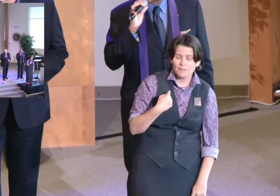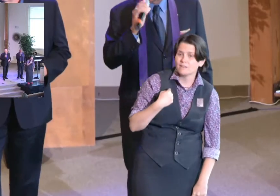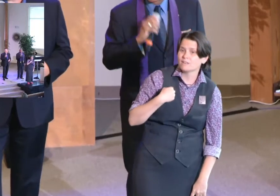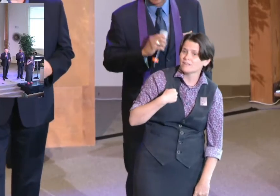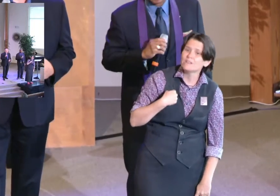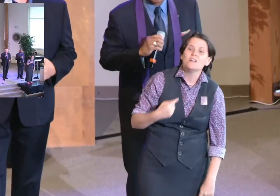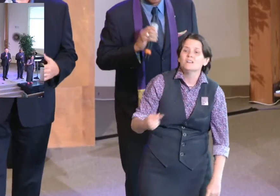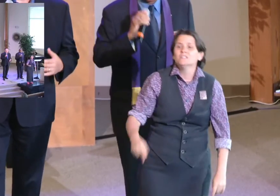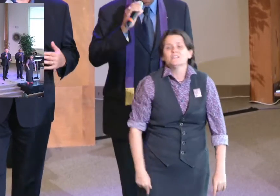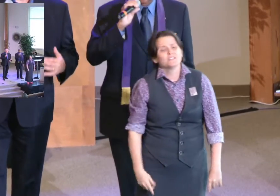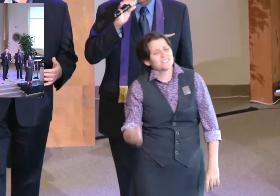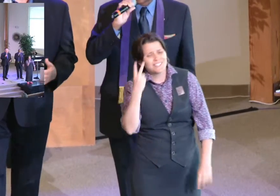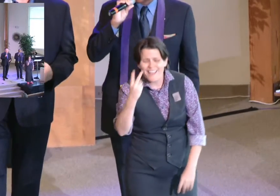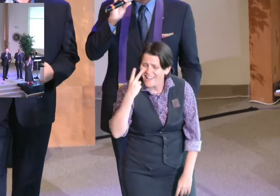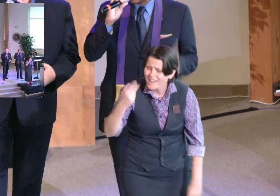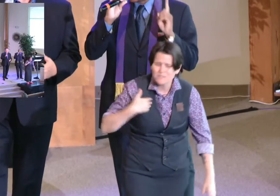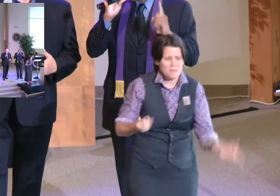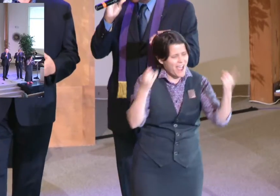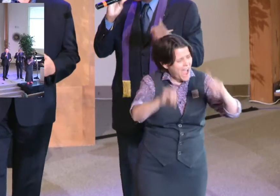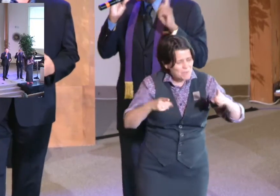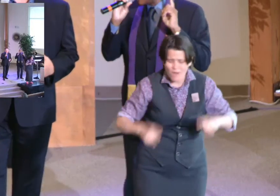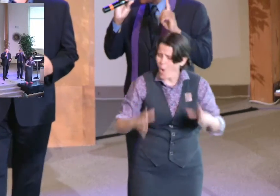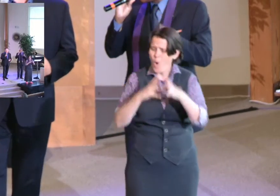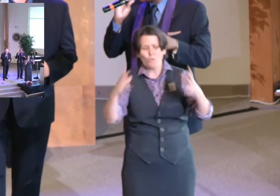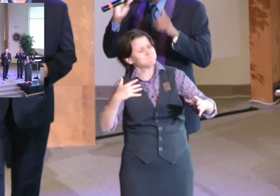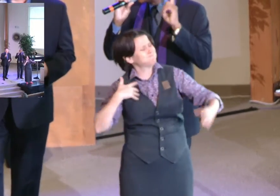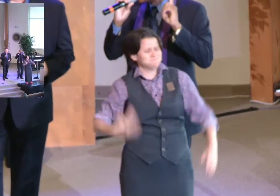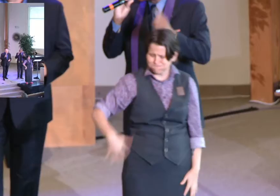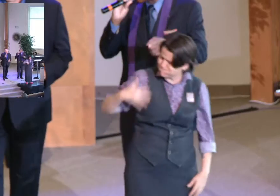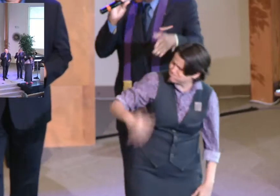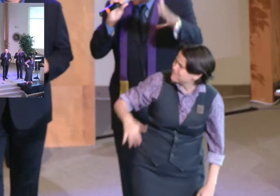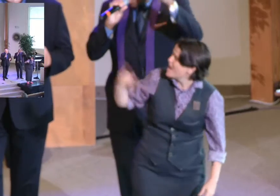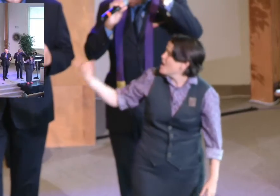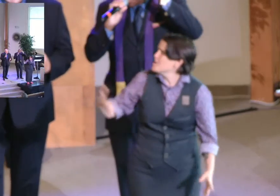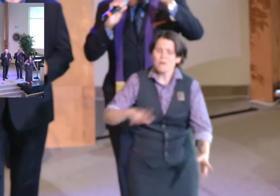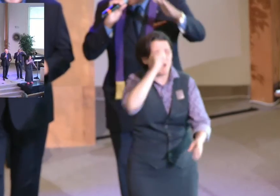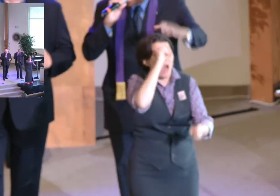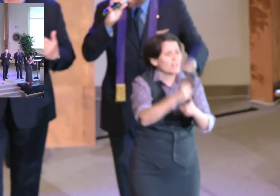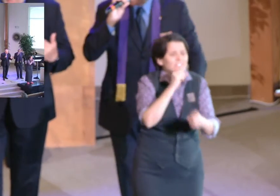and keep going forward, because he's looking out for us. Looking out. For me. Oh, yeah, yeah.